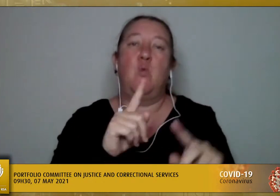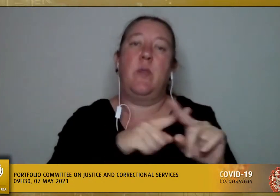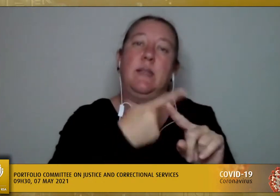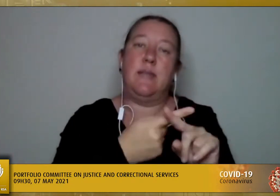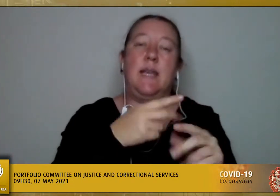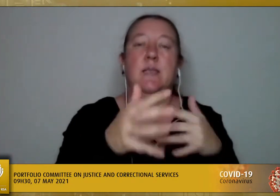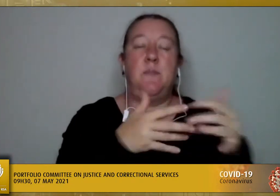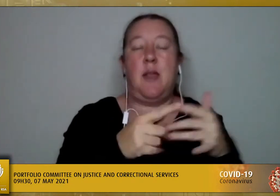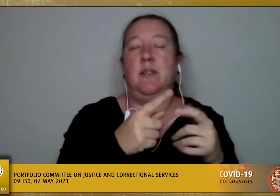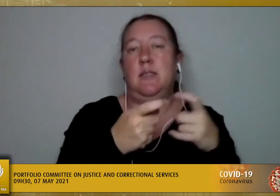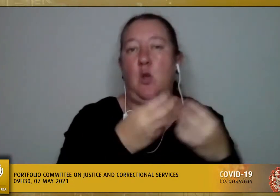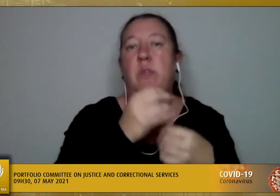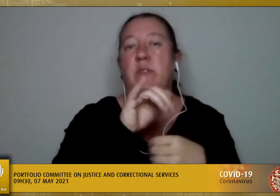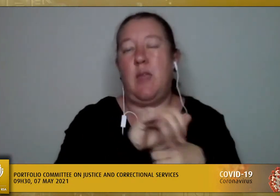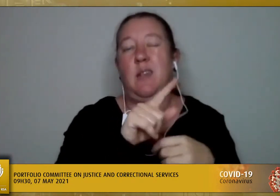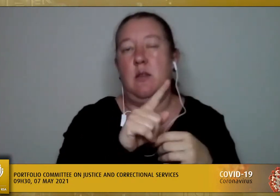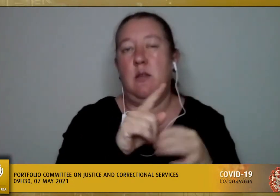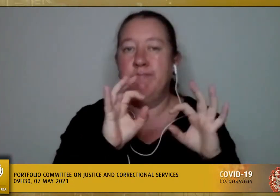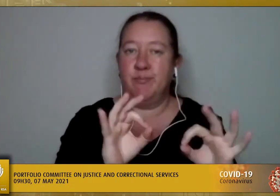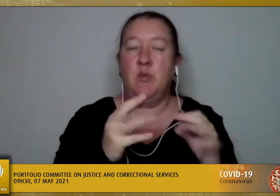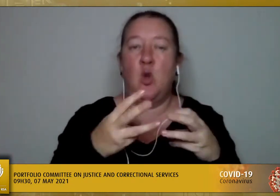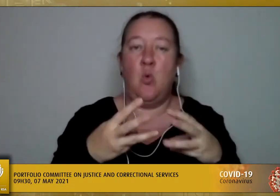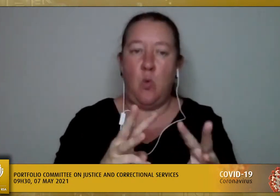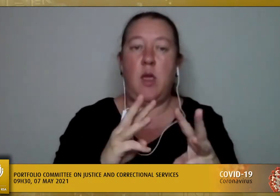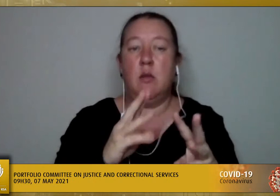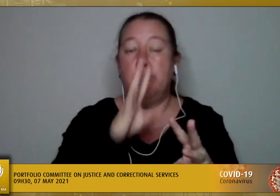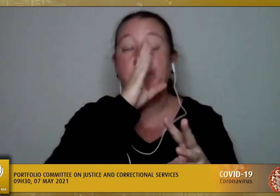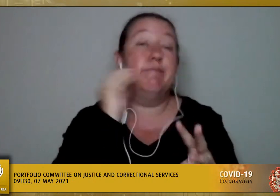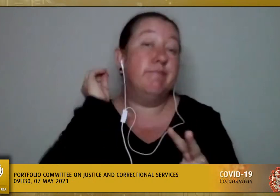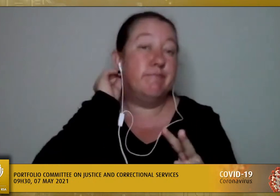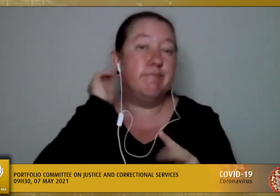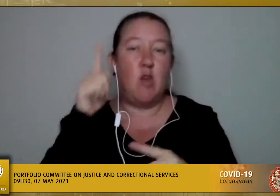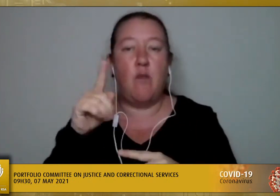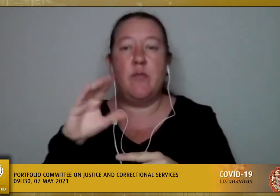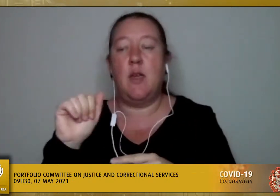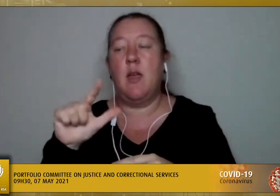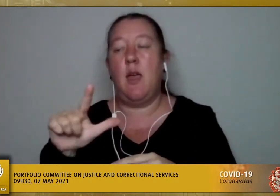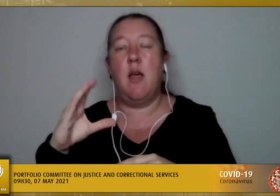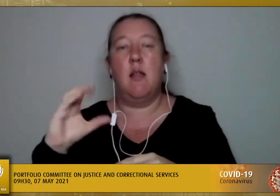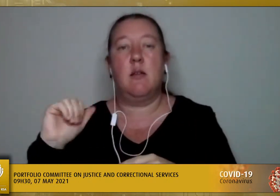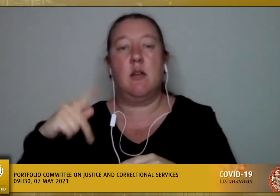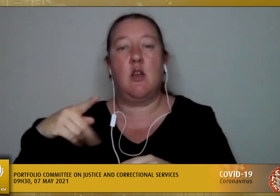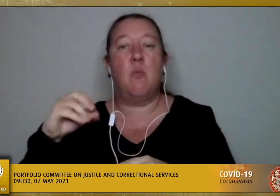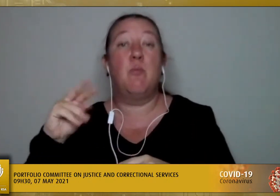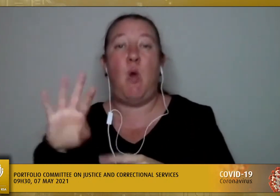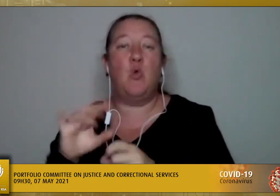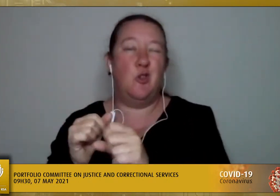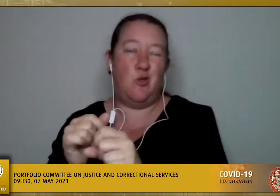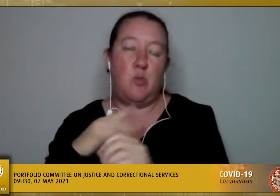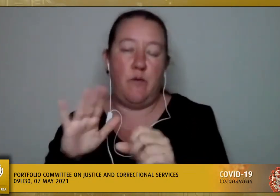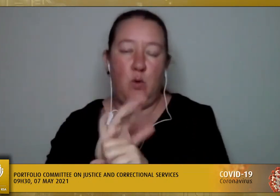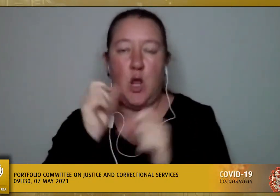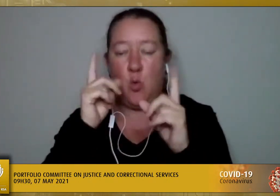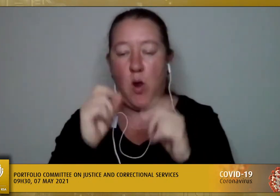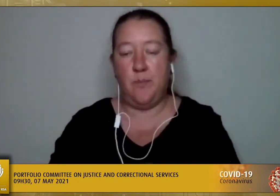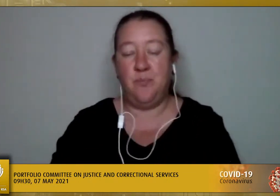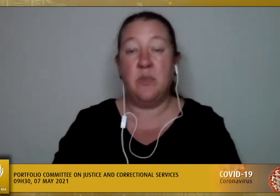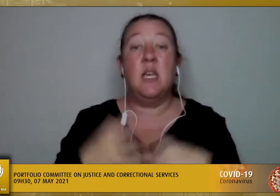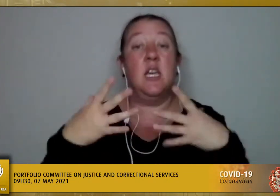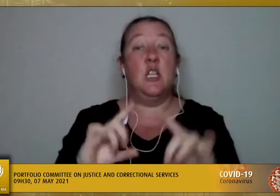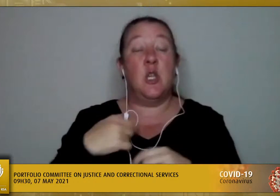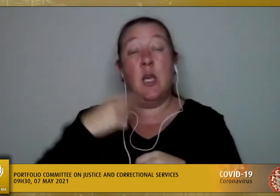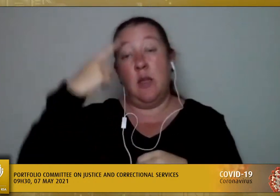way and and yes fully cognizant of the of the Al Capone strategy uh we we are fully aware of that Jay I think that